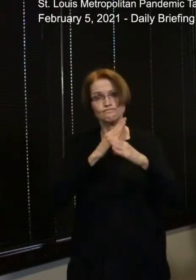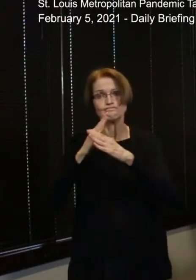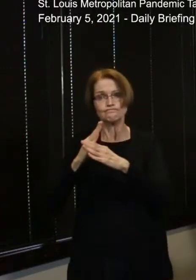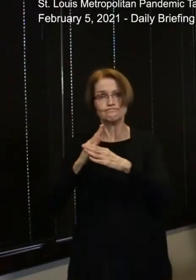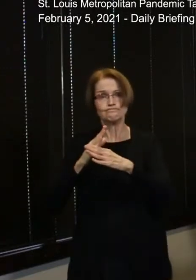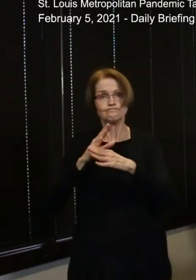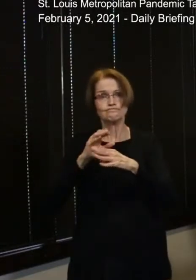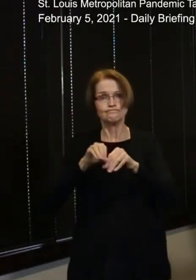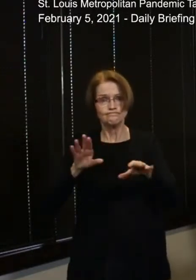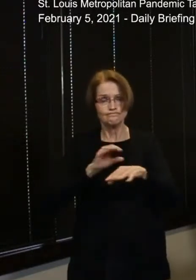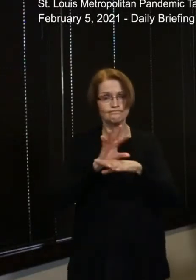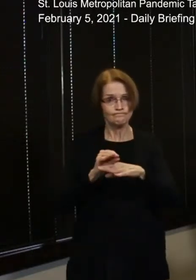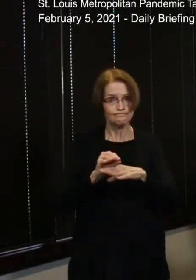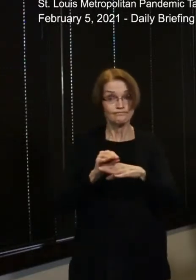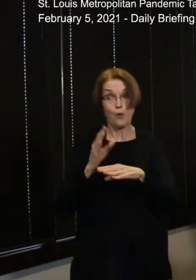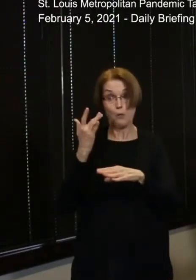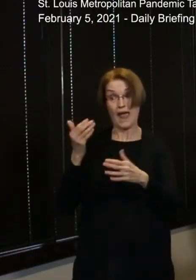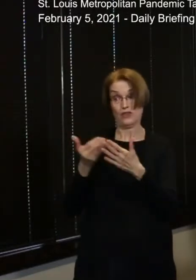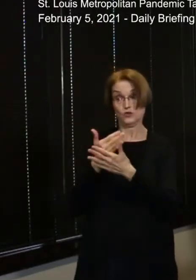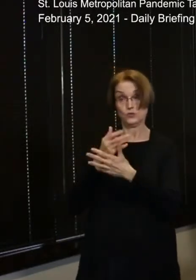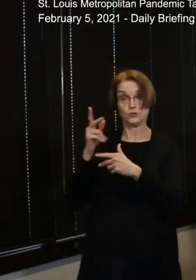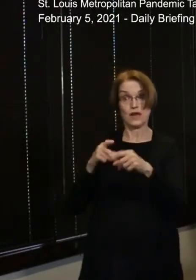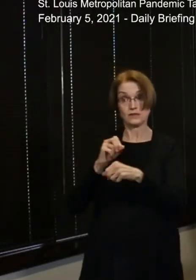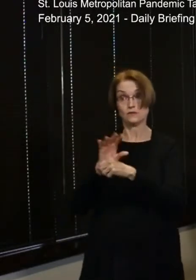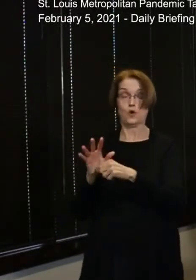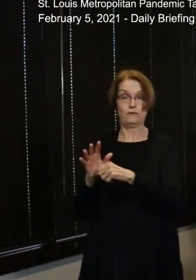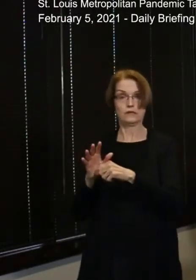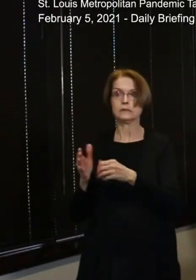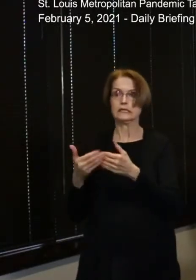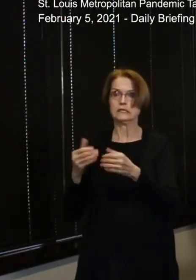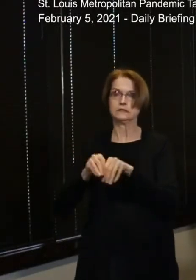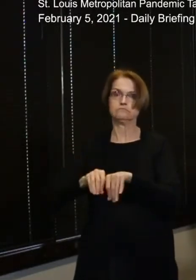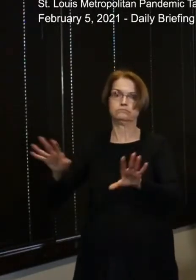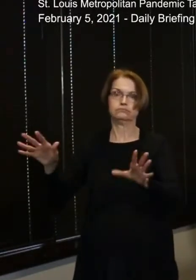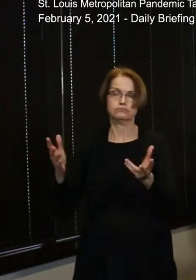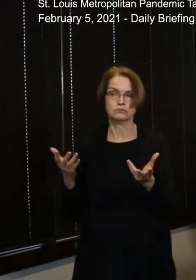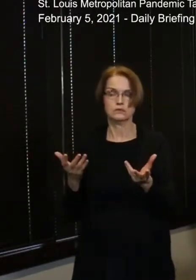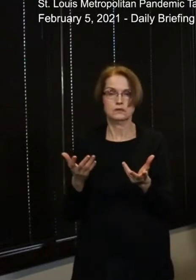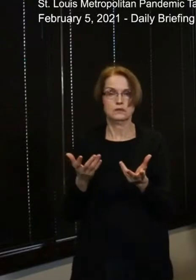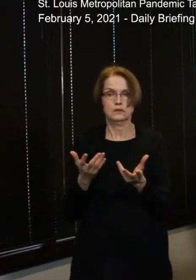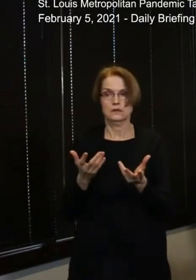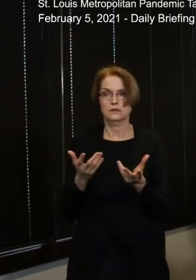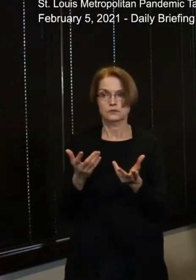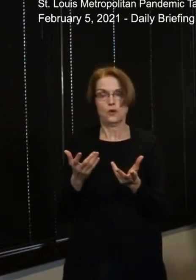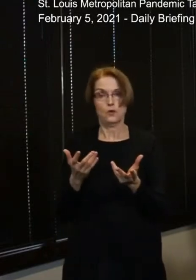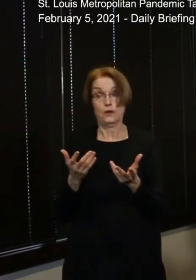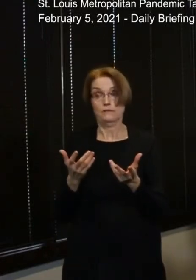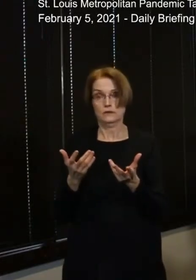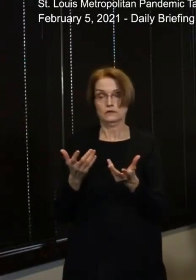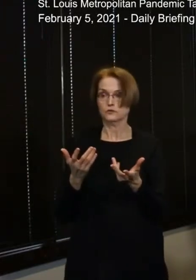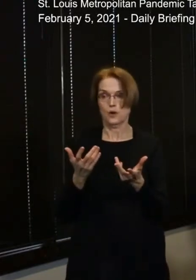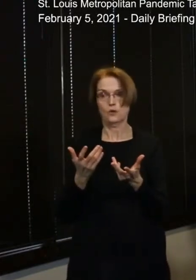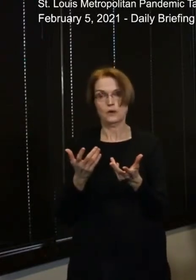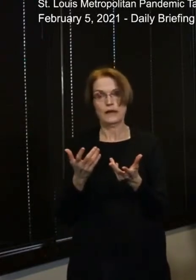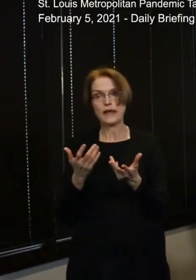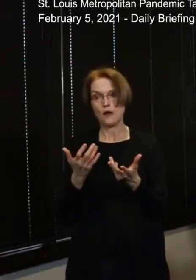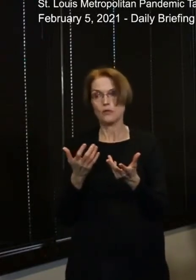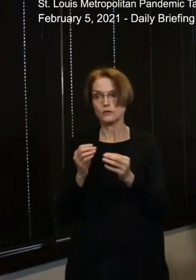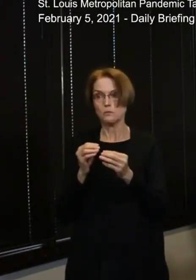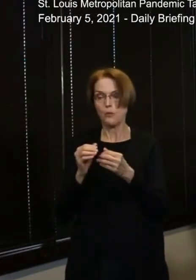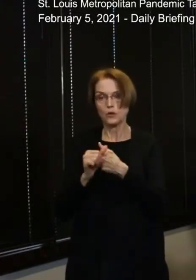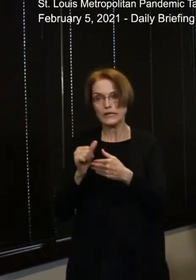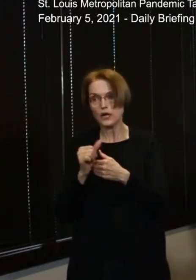variants can be more transmissible. So there's little room for error now as these new variants make their way across the